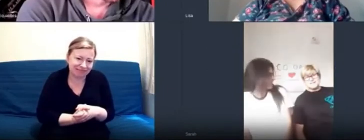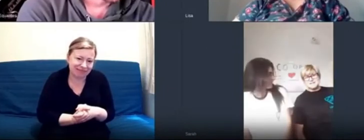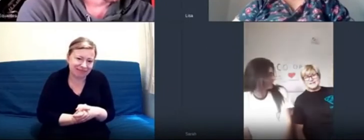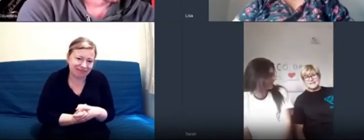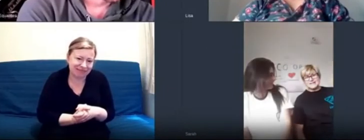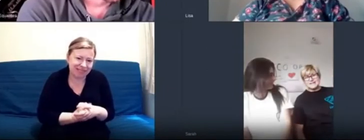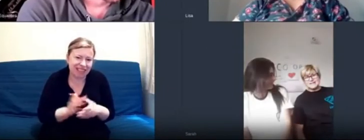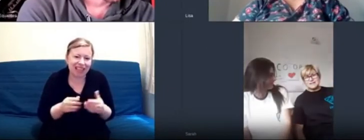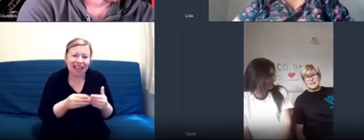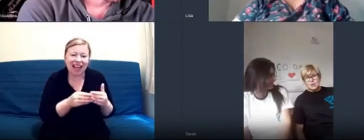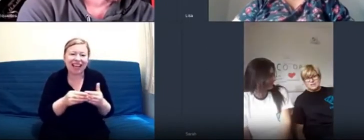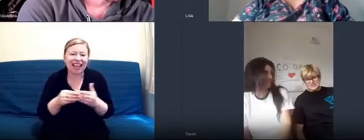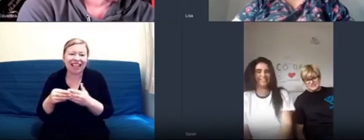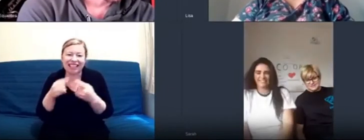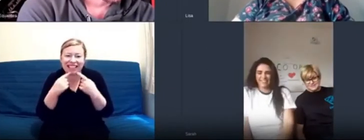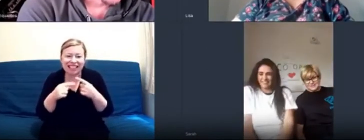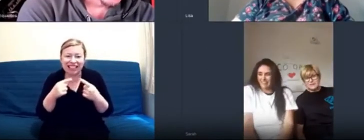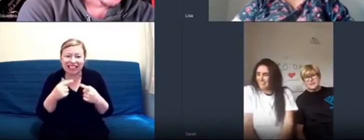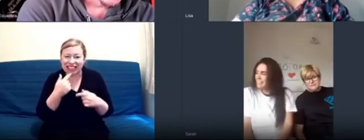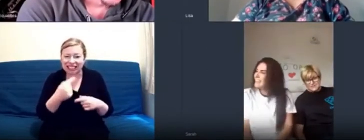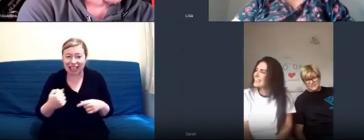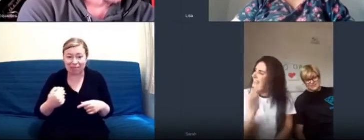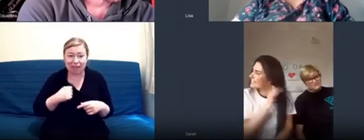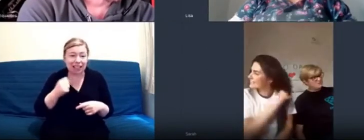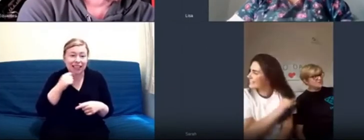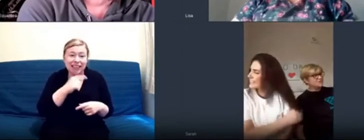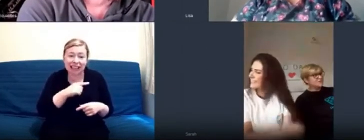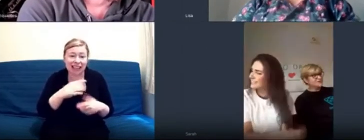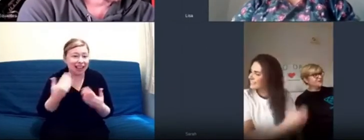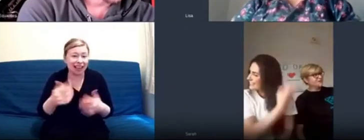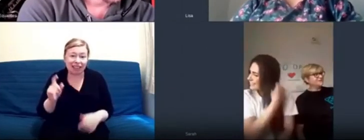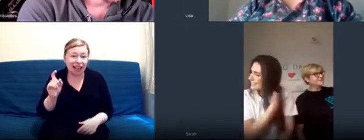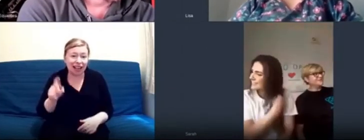Guidance teacher saying he hadn't even logged in for 3 months. So